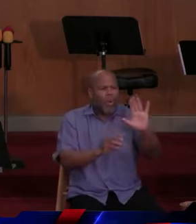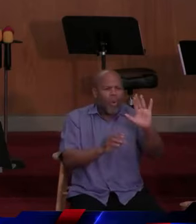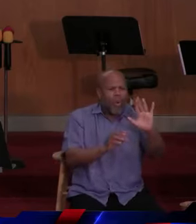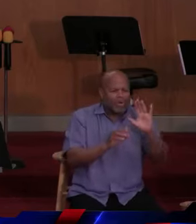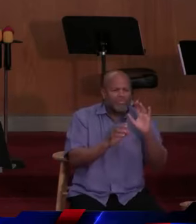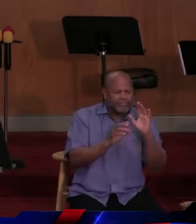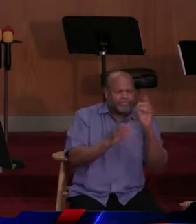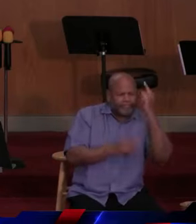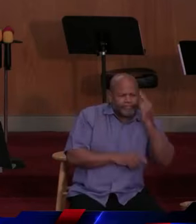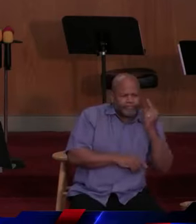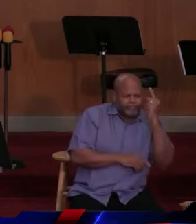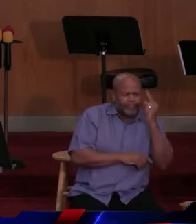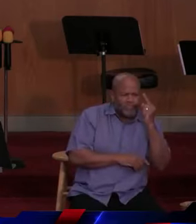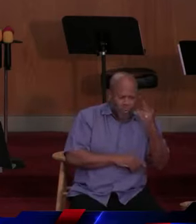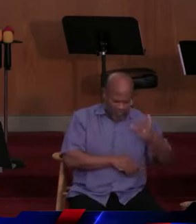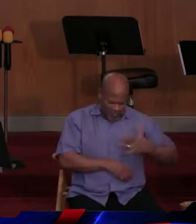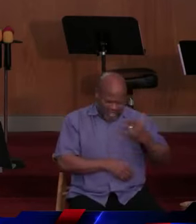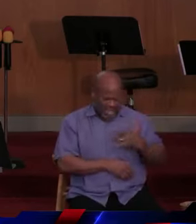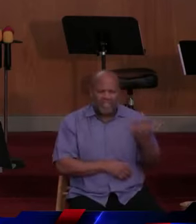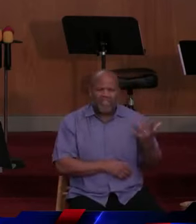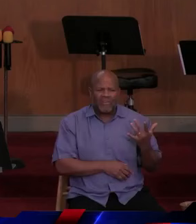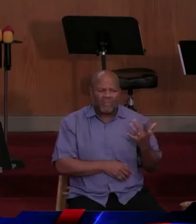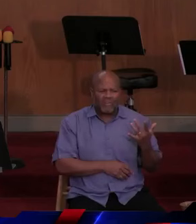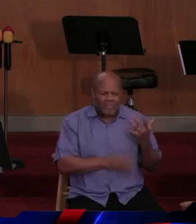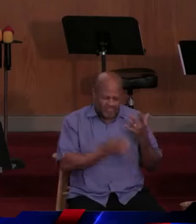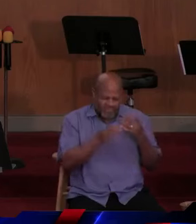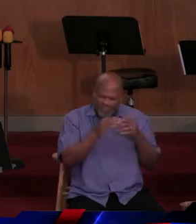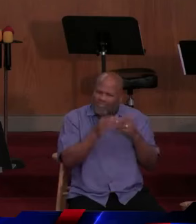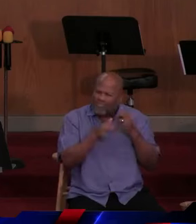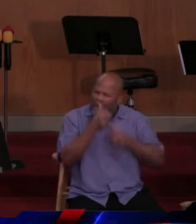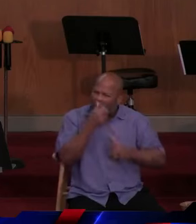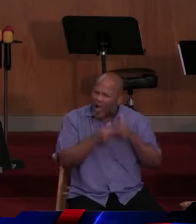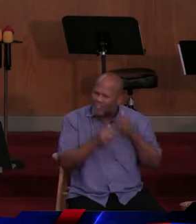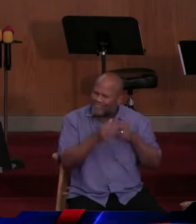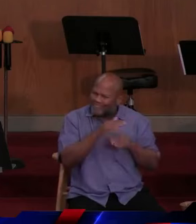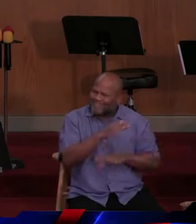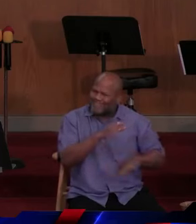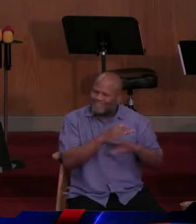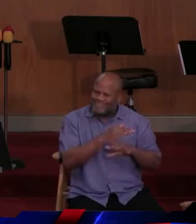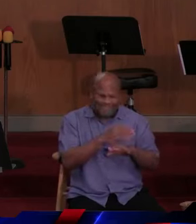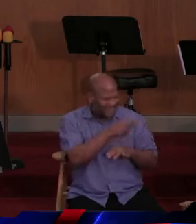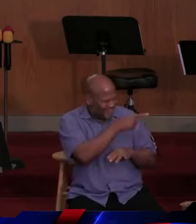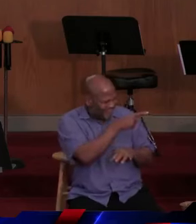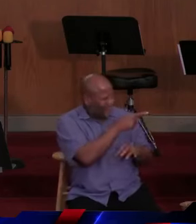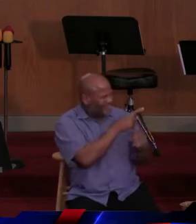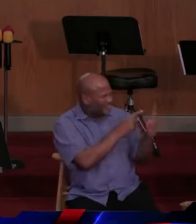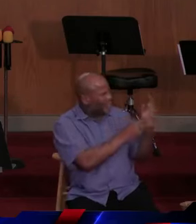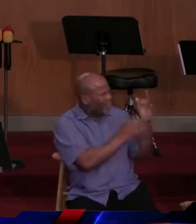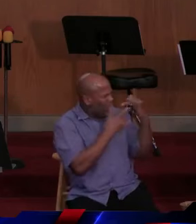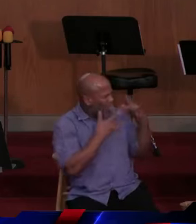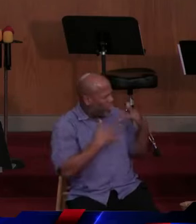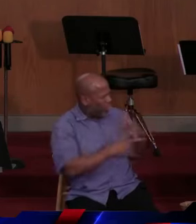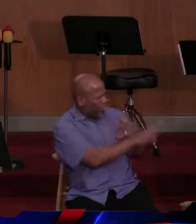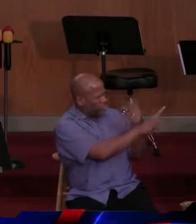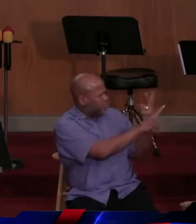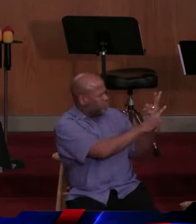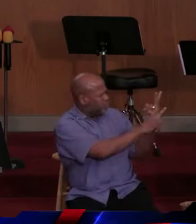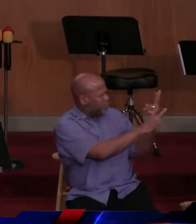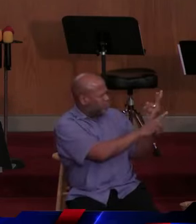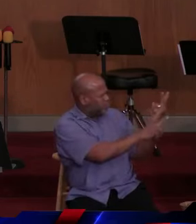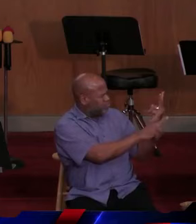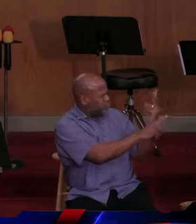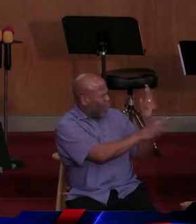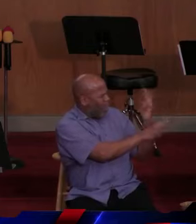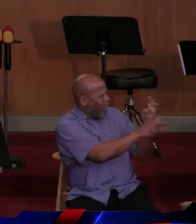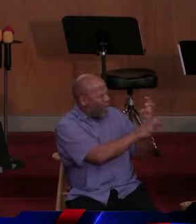in your feelings? The basic problem of discouragement made it hard for them to see what was right in front of